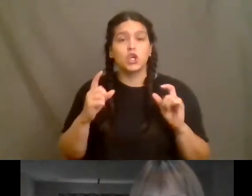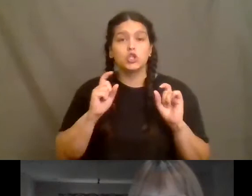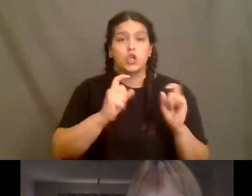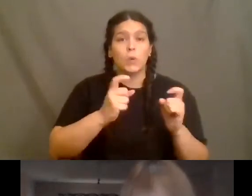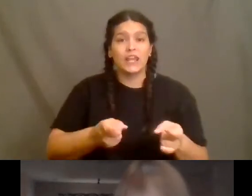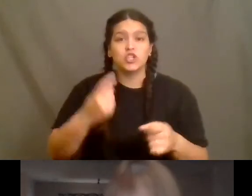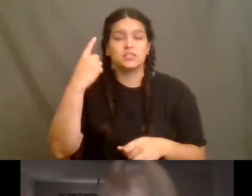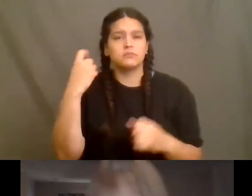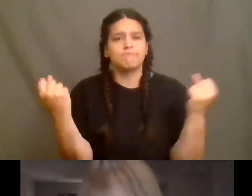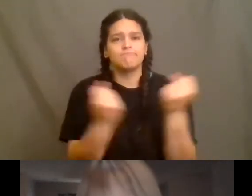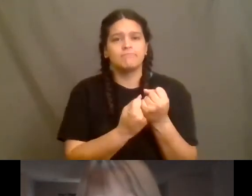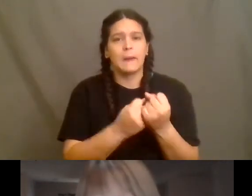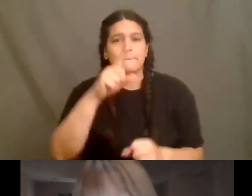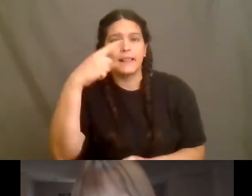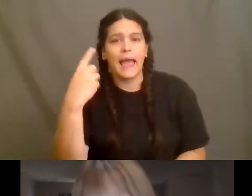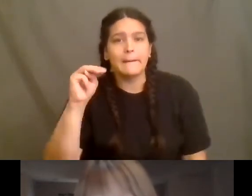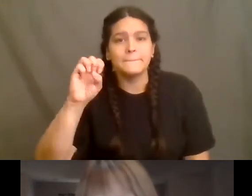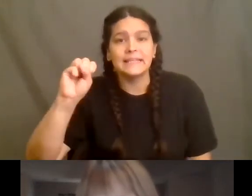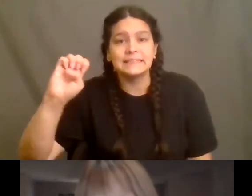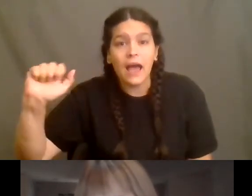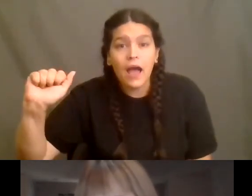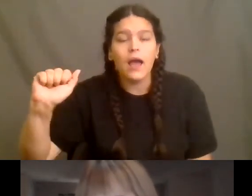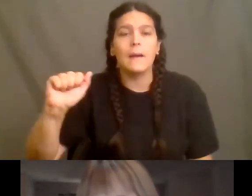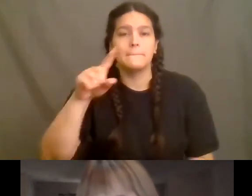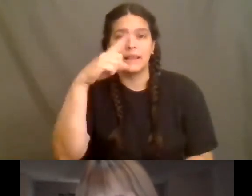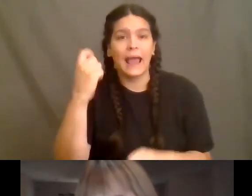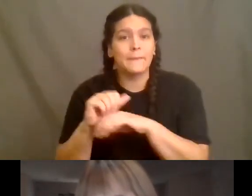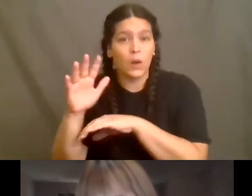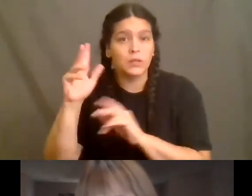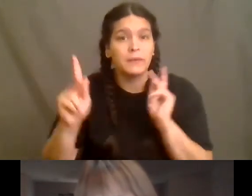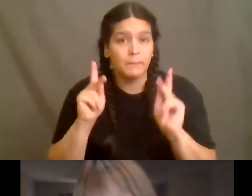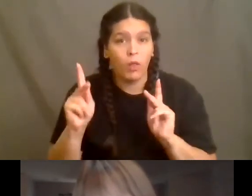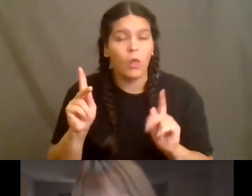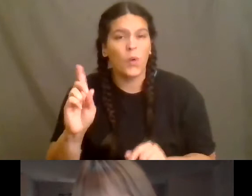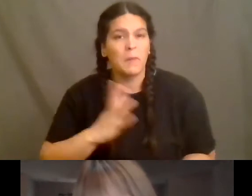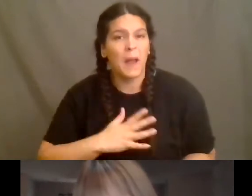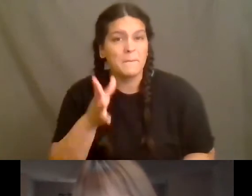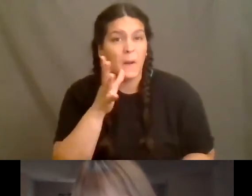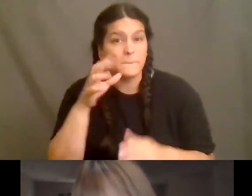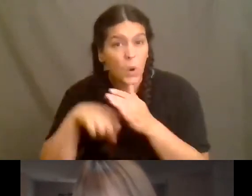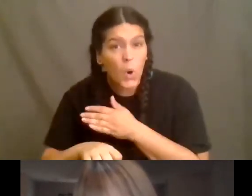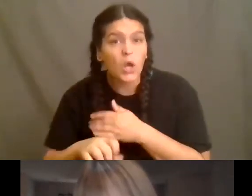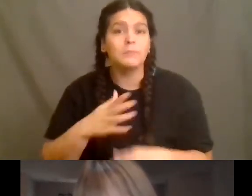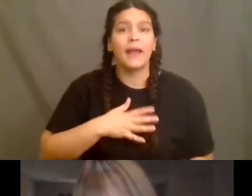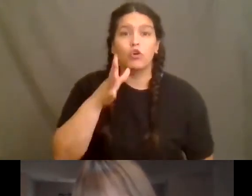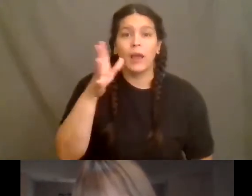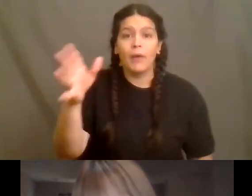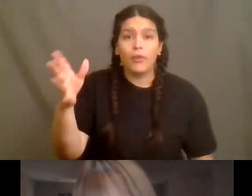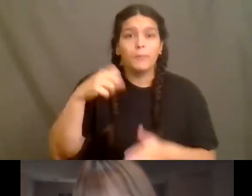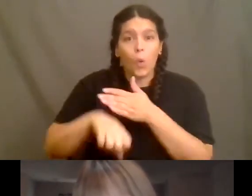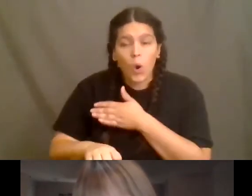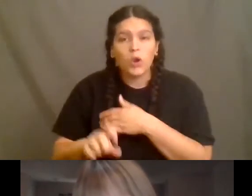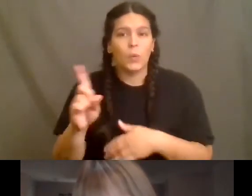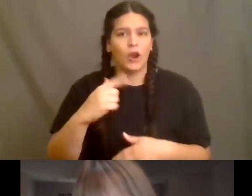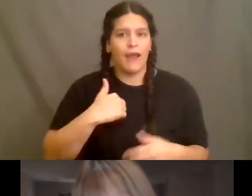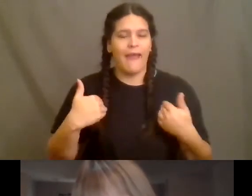Black Mesa people, also known as Black Mountains, Lijin, where my mom was born, my grandmother was born, and where I have a